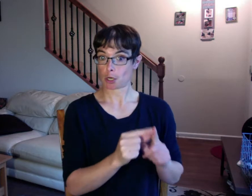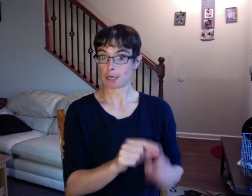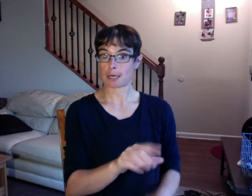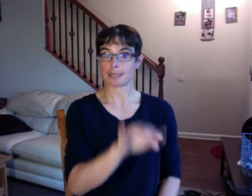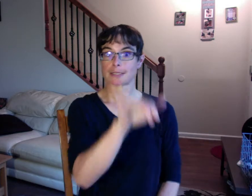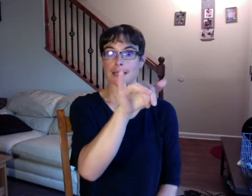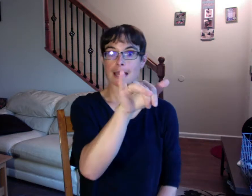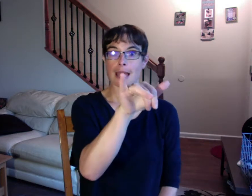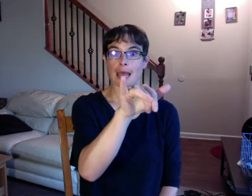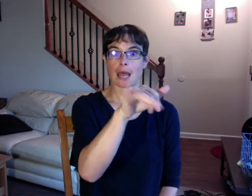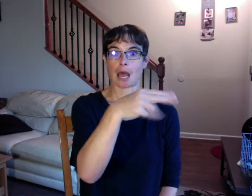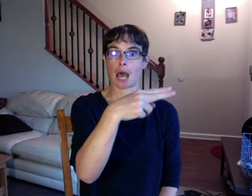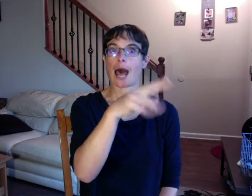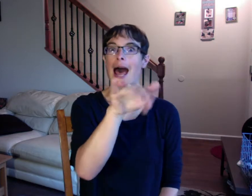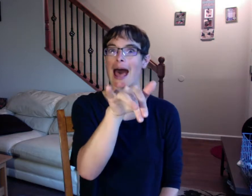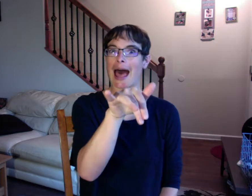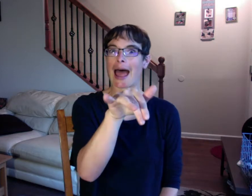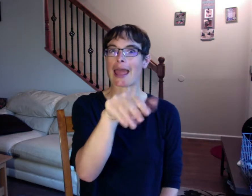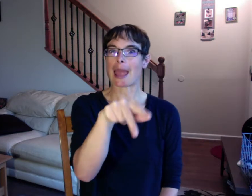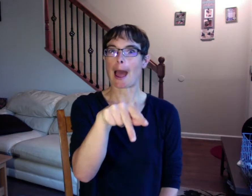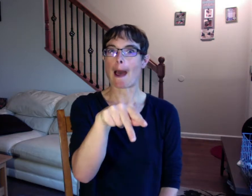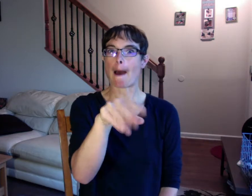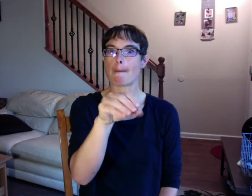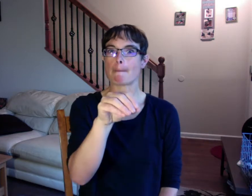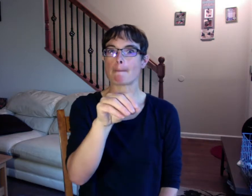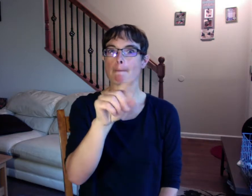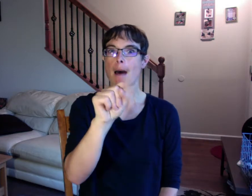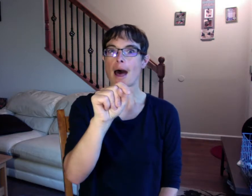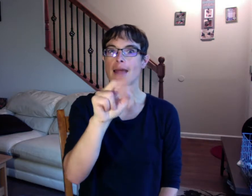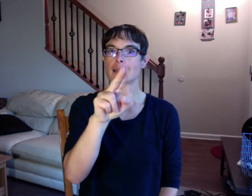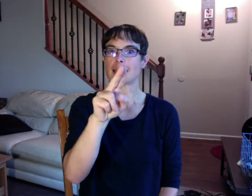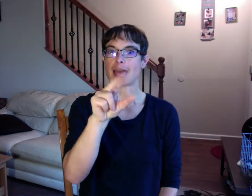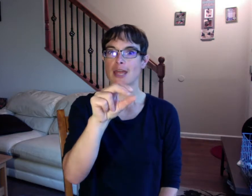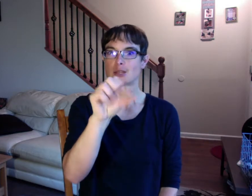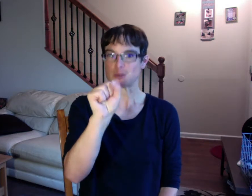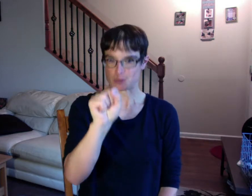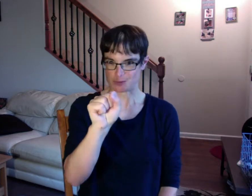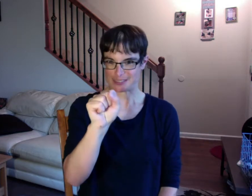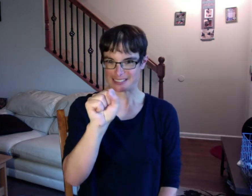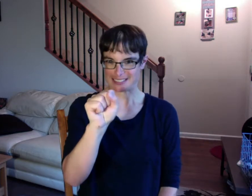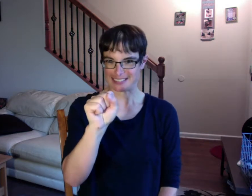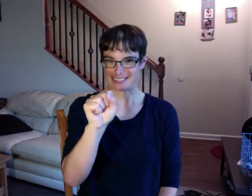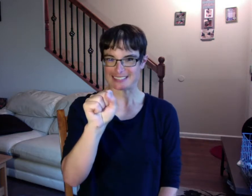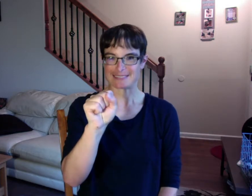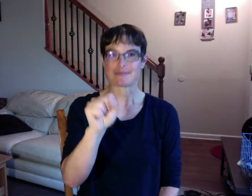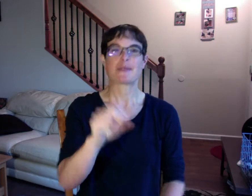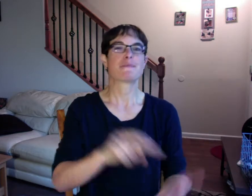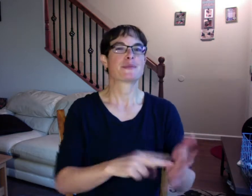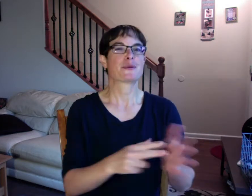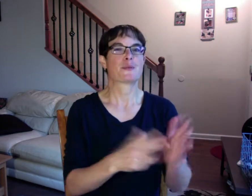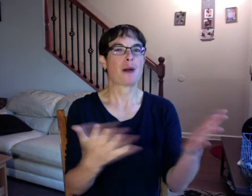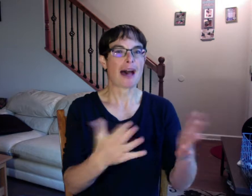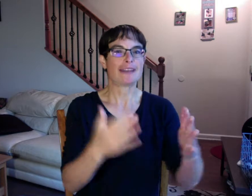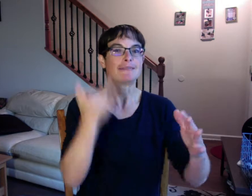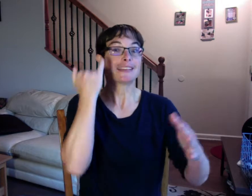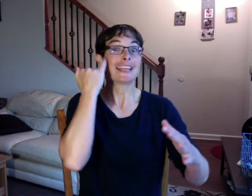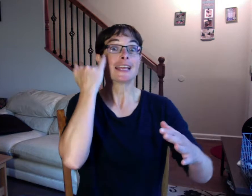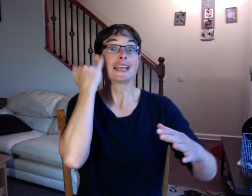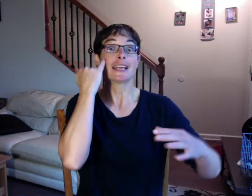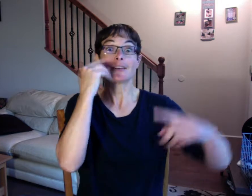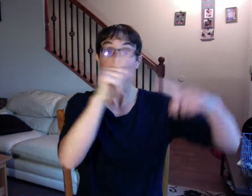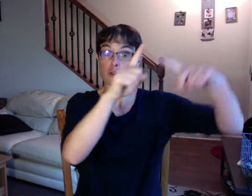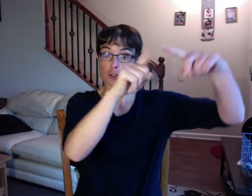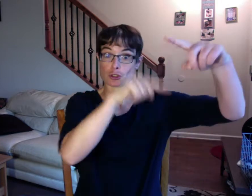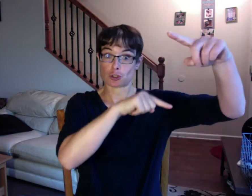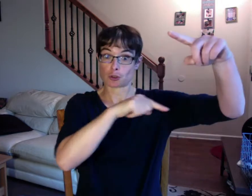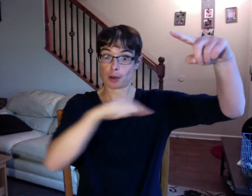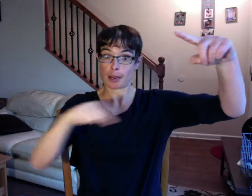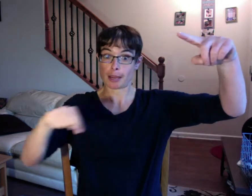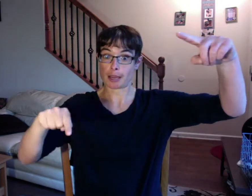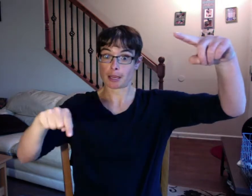a right-angled triangle. And I'm going to give you a little picture so that you can also put a diagram in your journal.